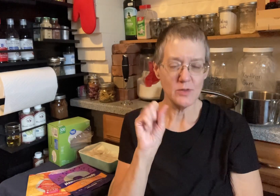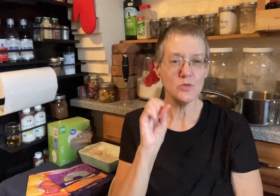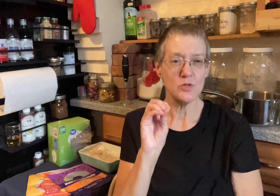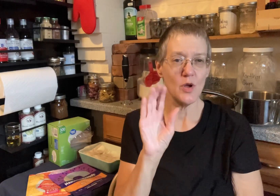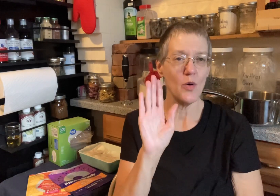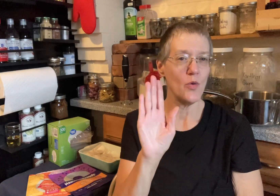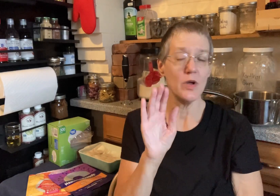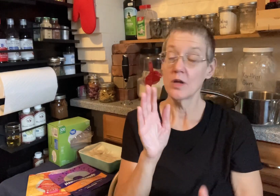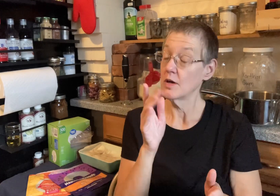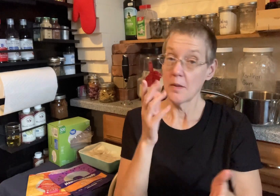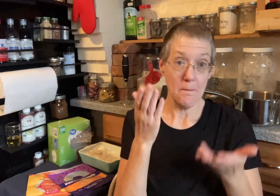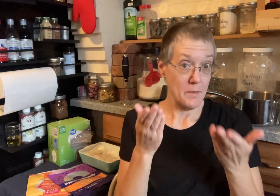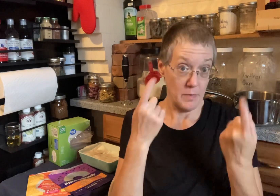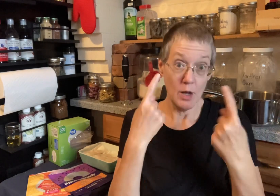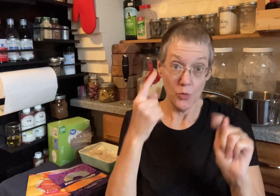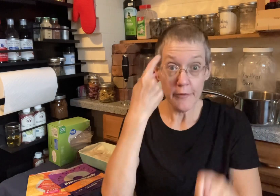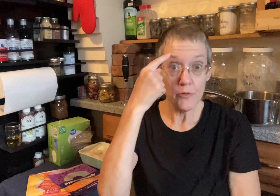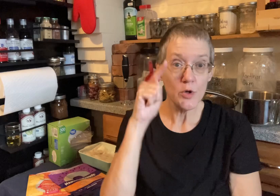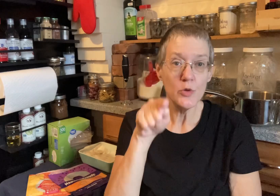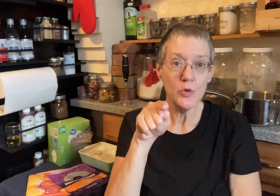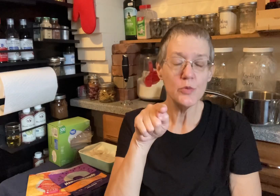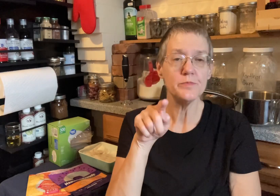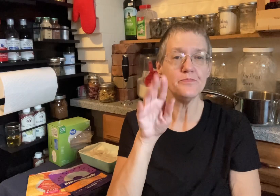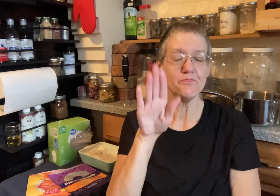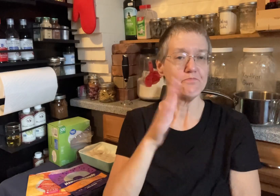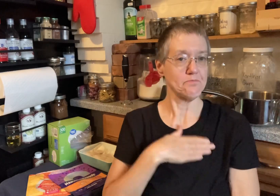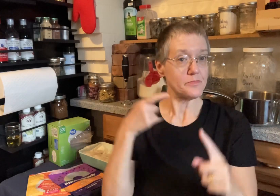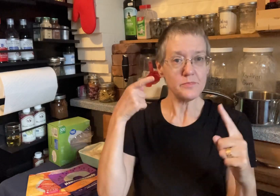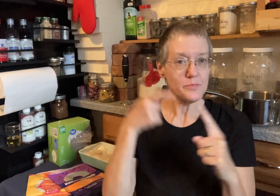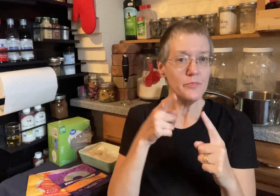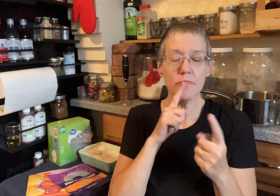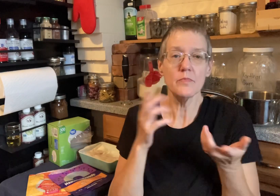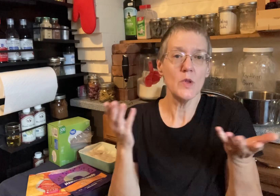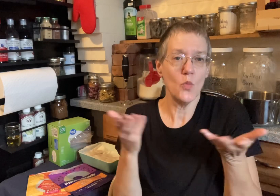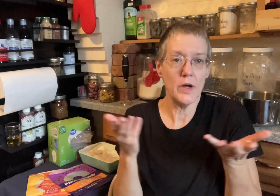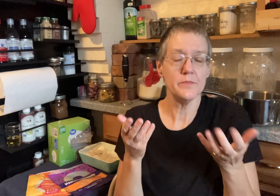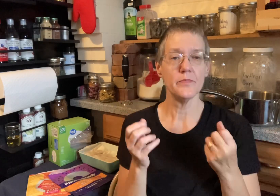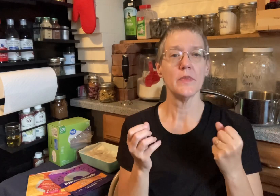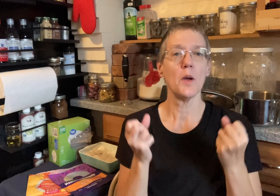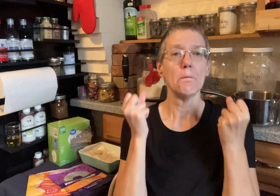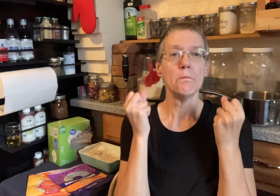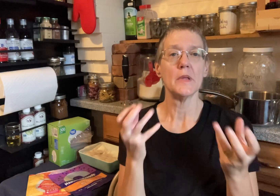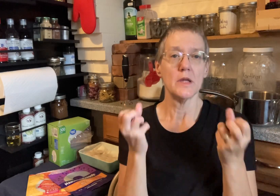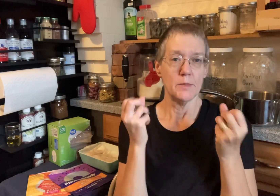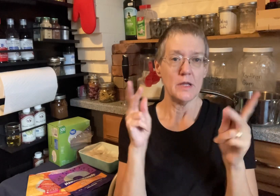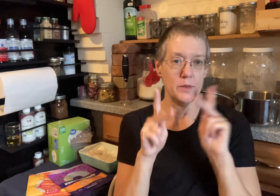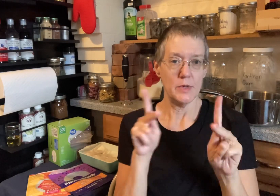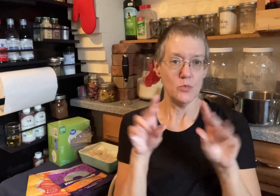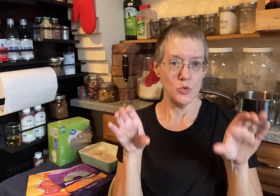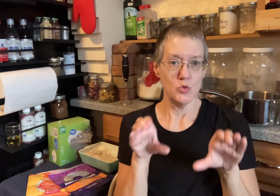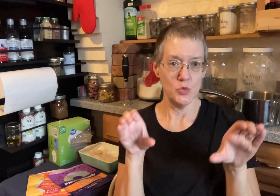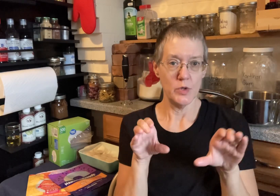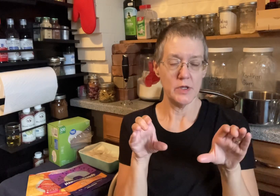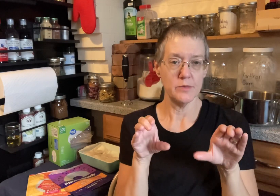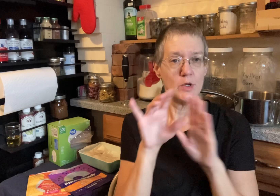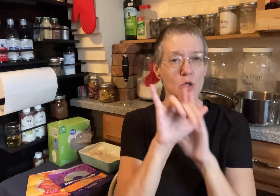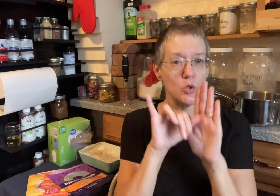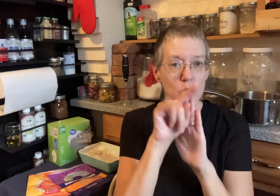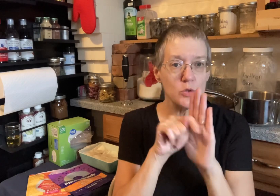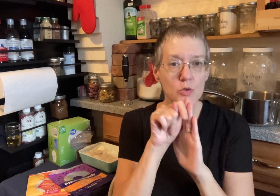on the weekend, and that's not helpful to me. It might be helpful to you, but not me. Now, my point is, there are a